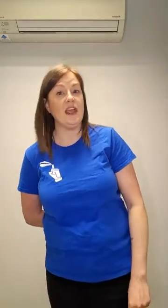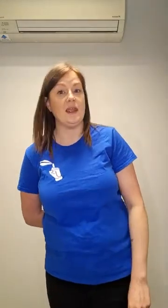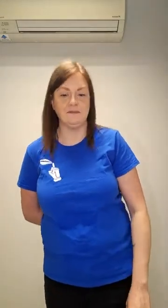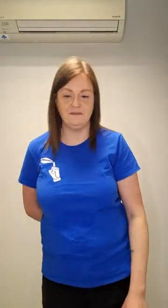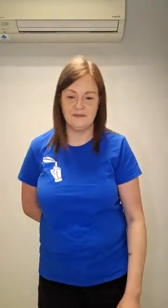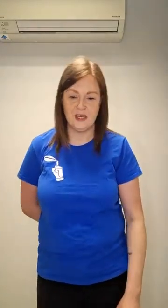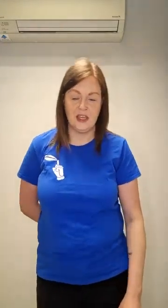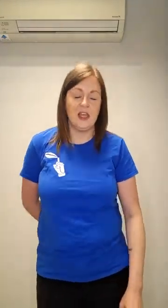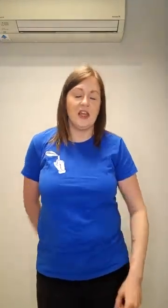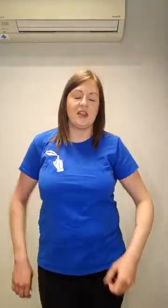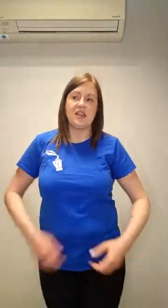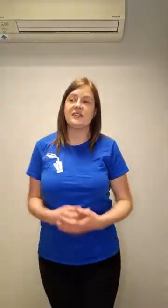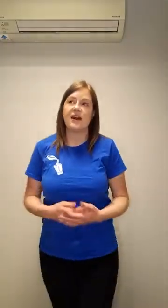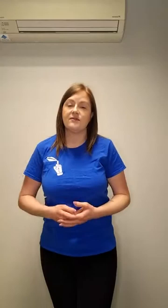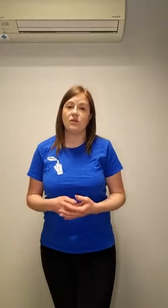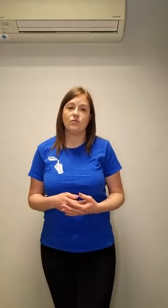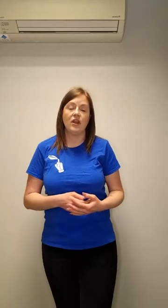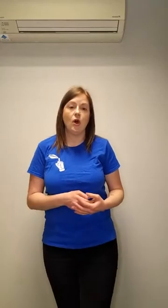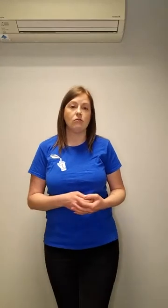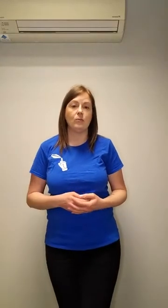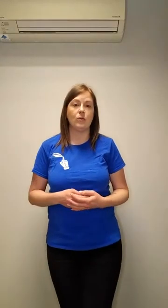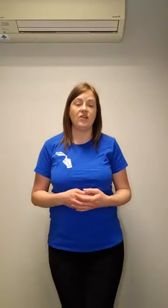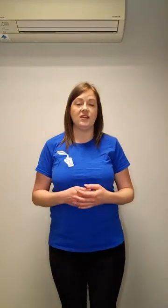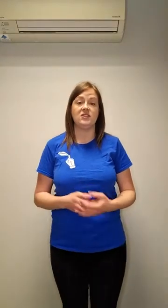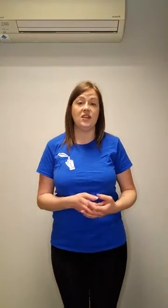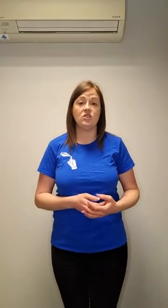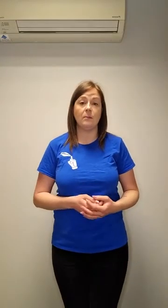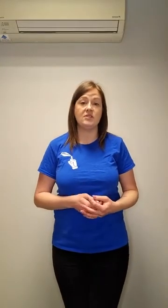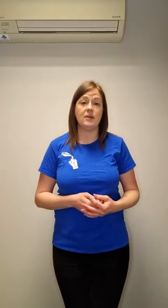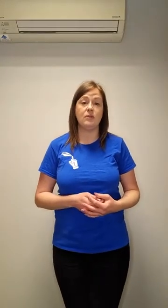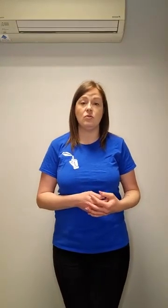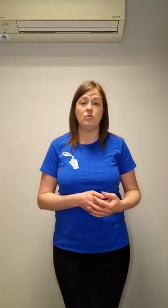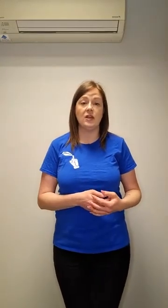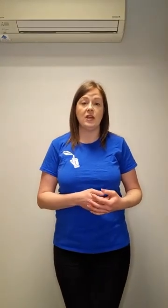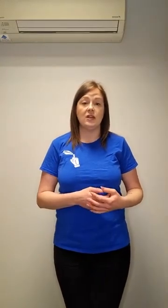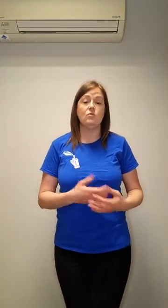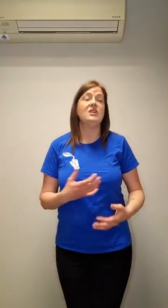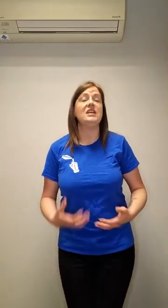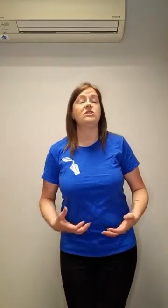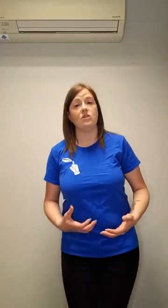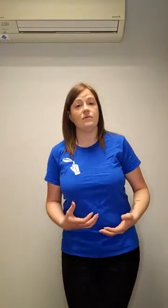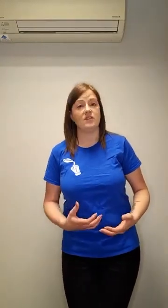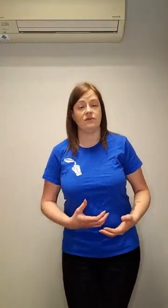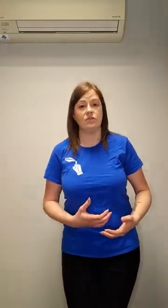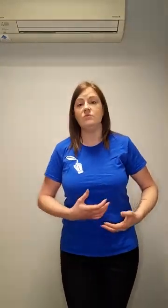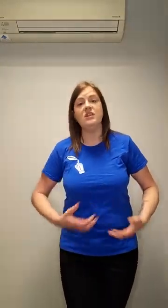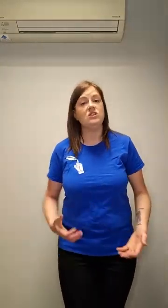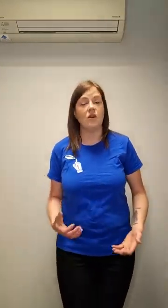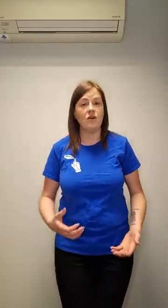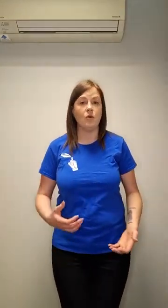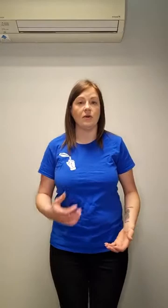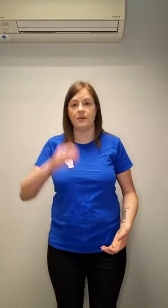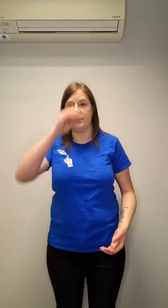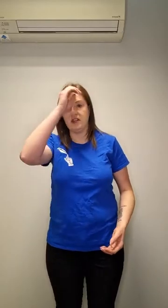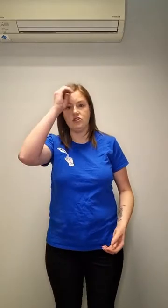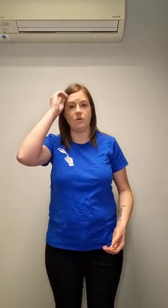bully. This sounds like a really horrible thing to teach somebody, but you need to know the difference. You need to know what somebody is